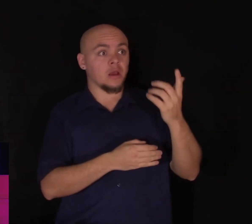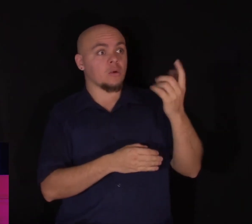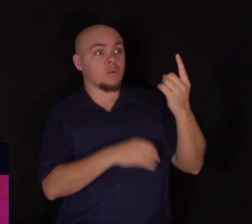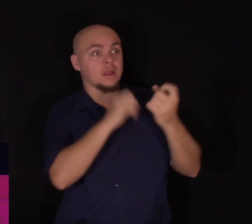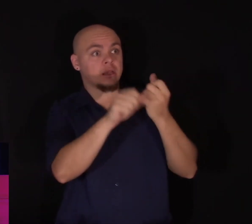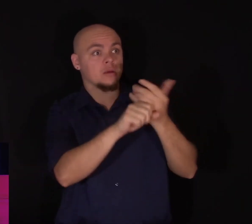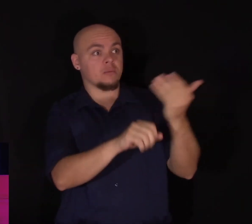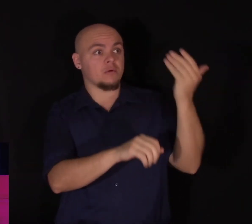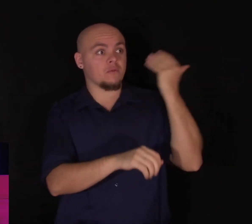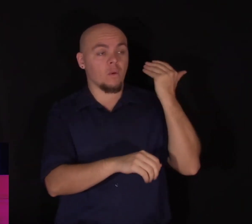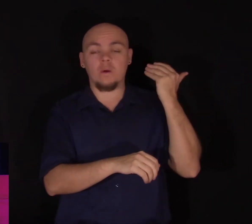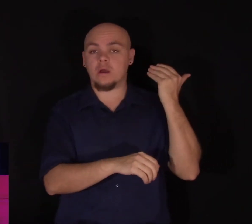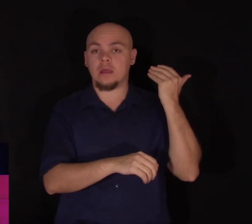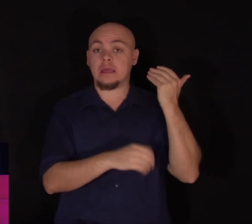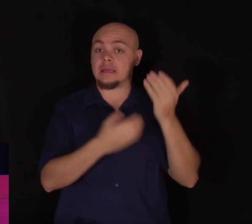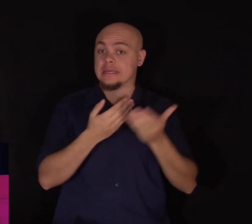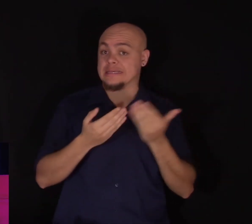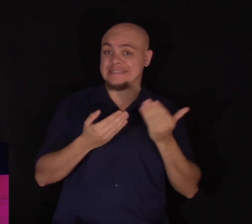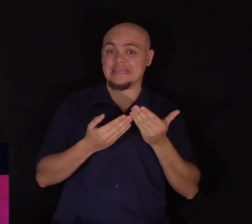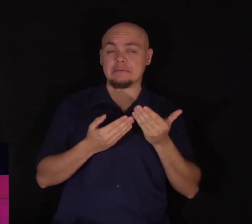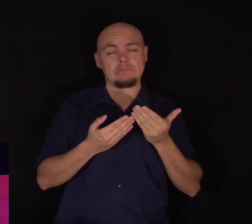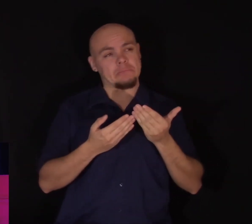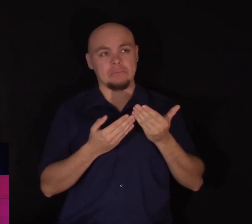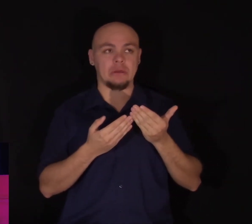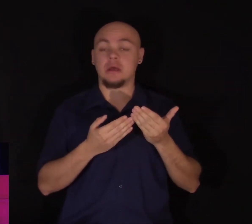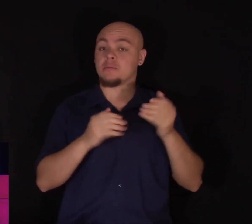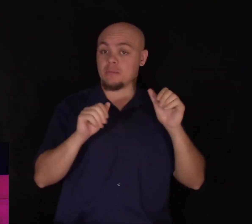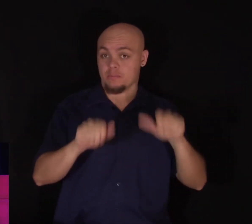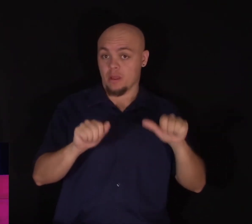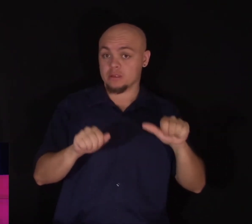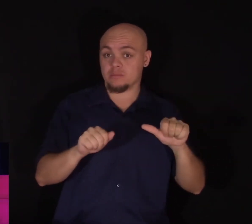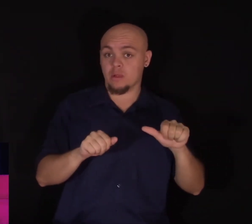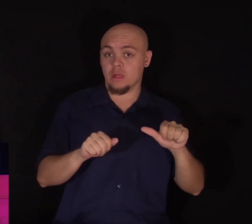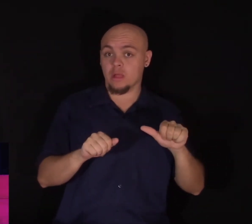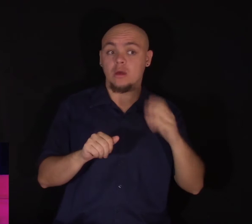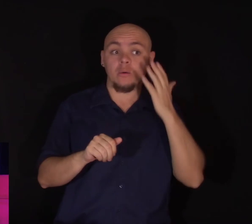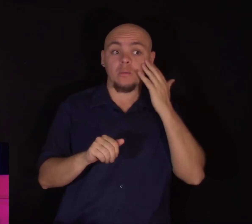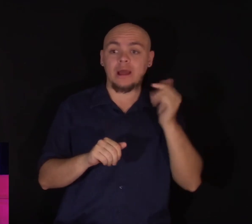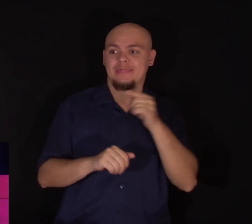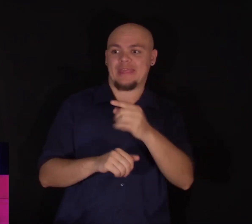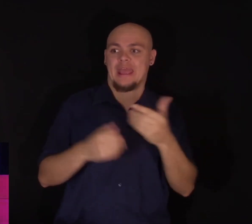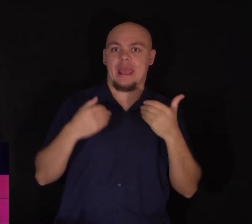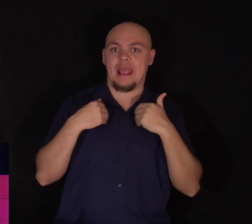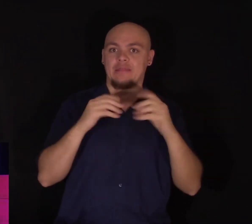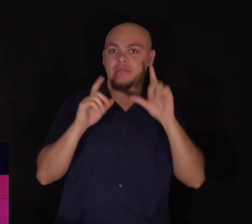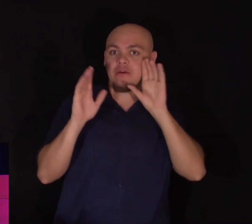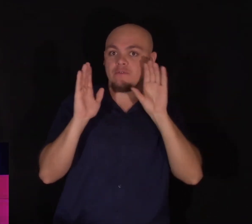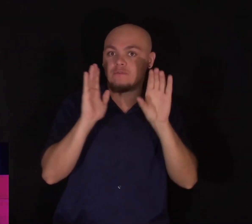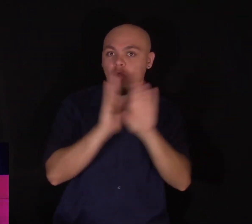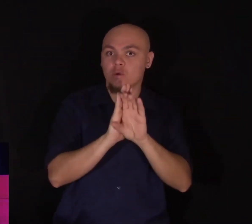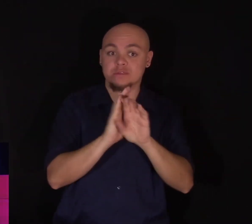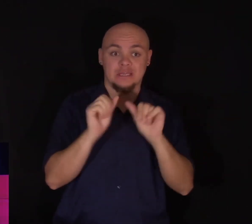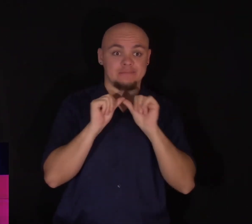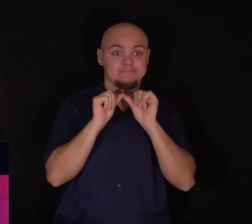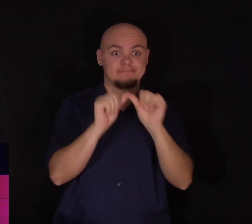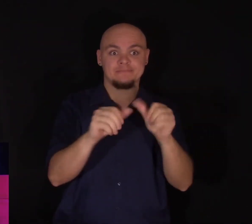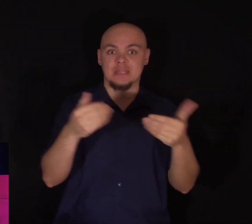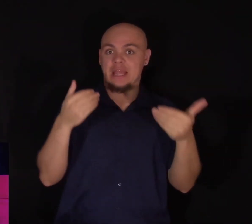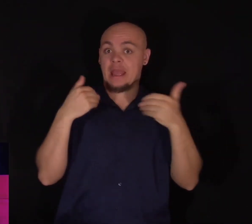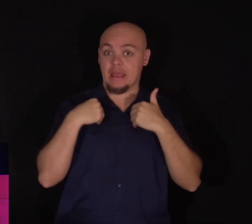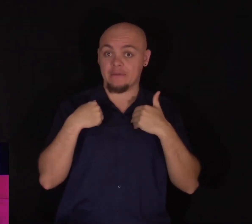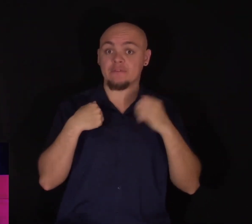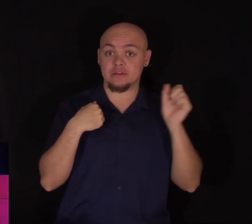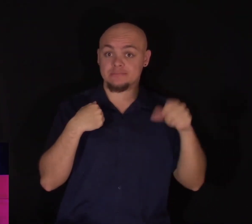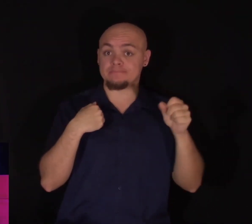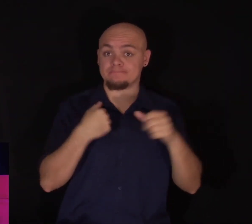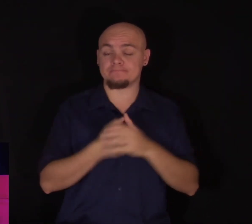but possible. But I couldn't forget the upskirting thing because they still had the photos. They probably still do now. It